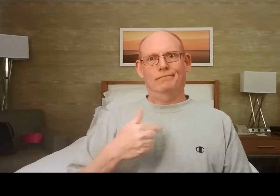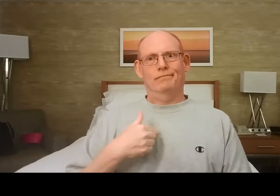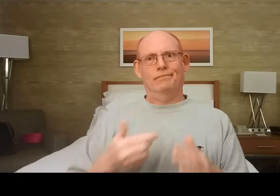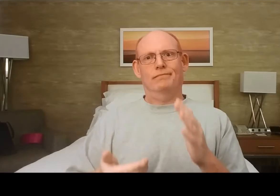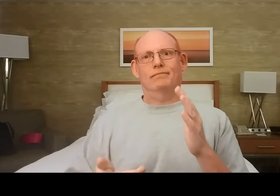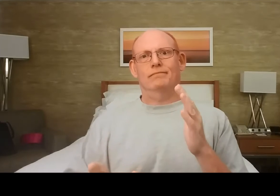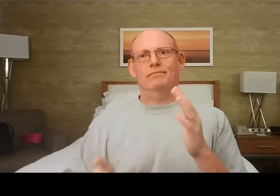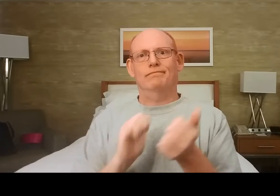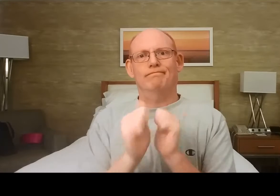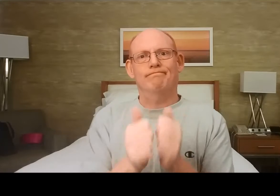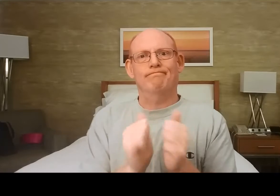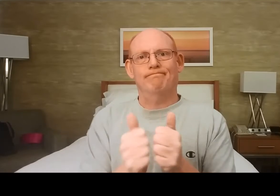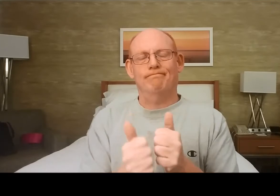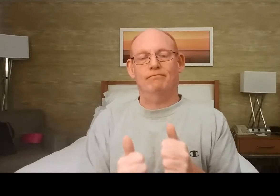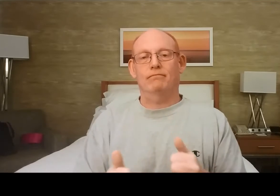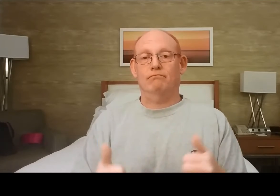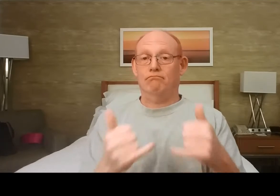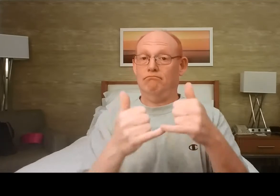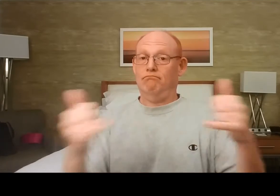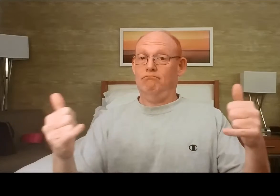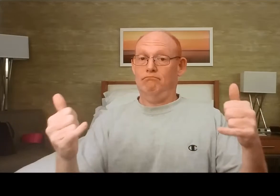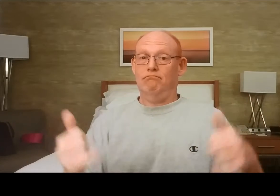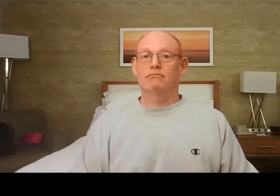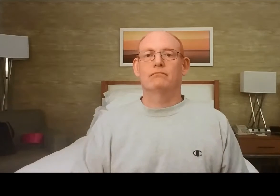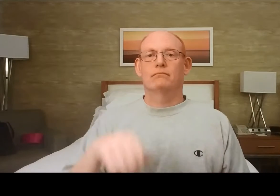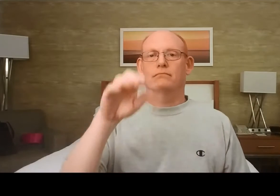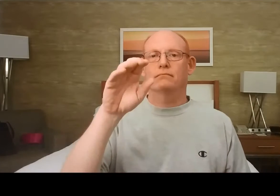running on the Green Party's line.